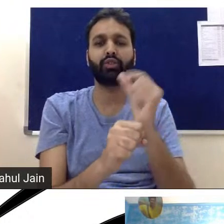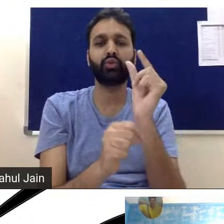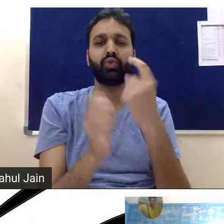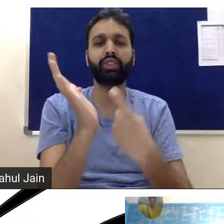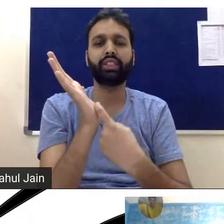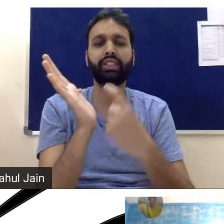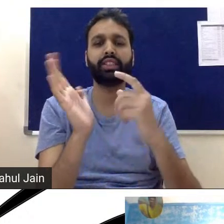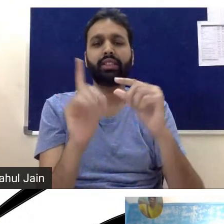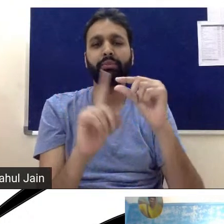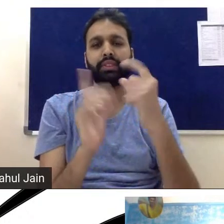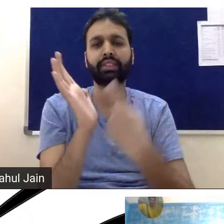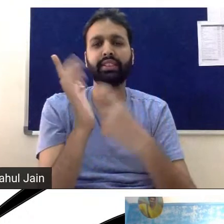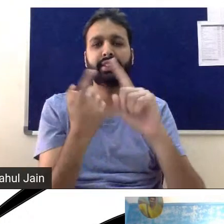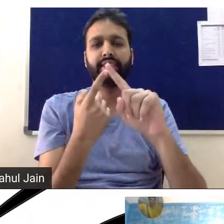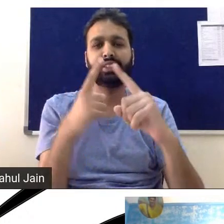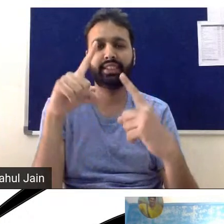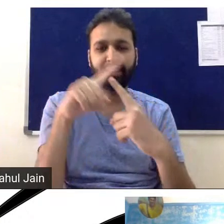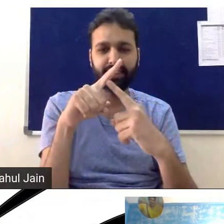Dr. Vishal.